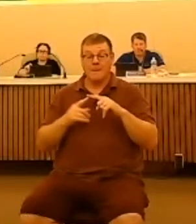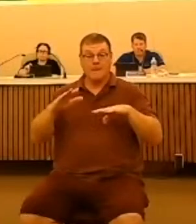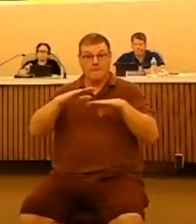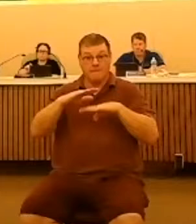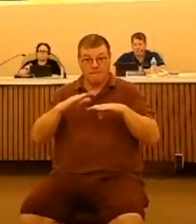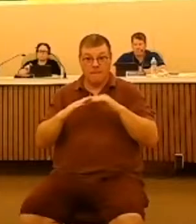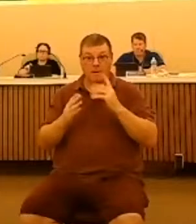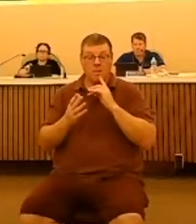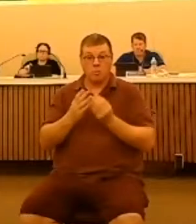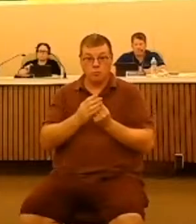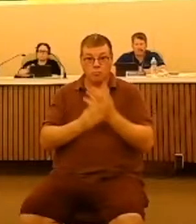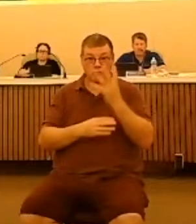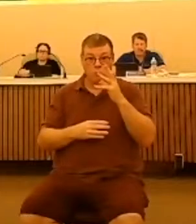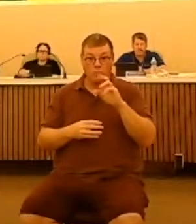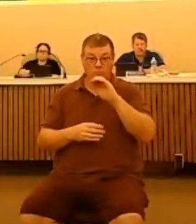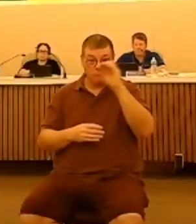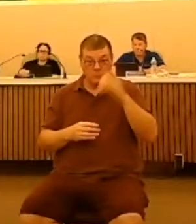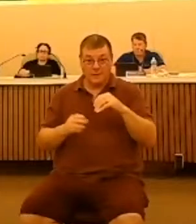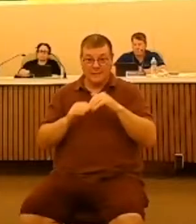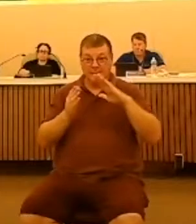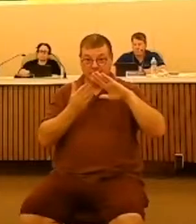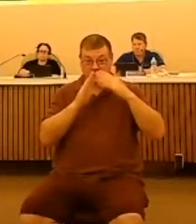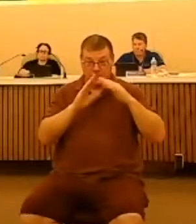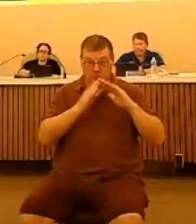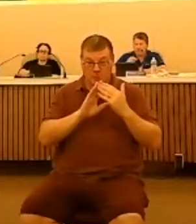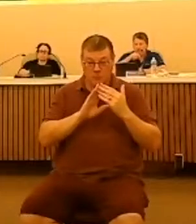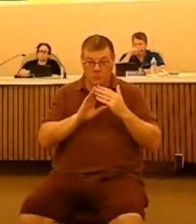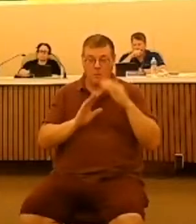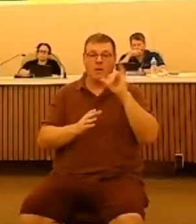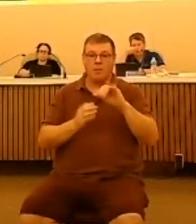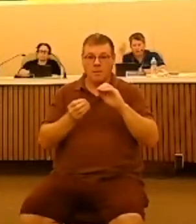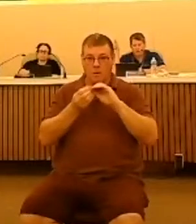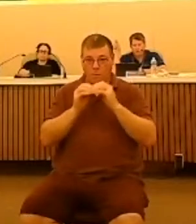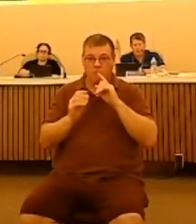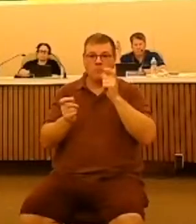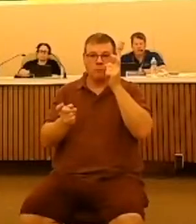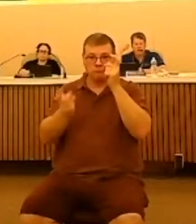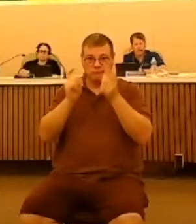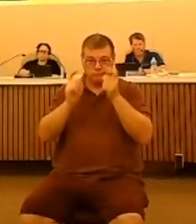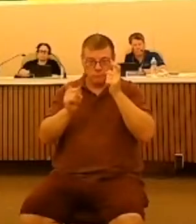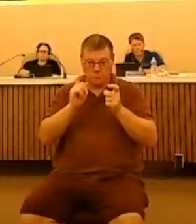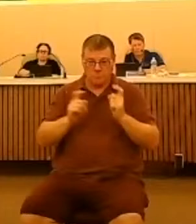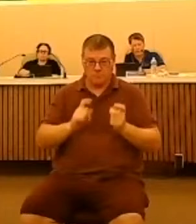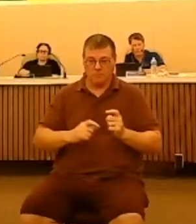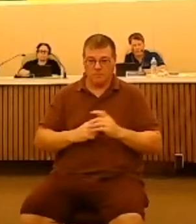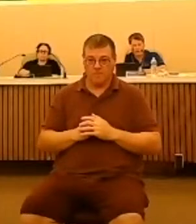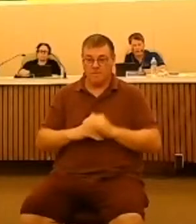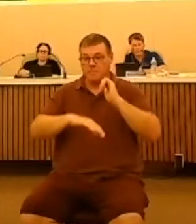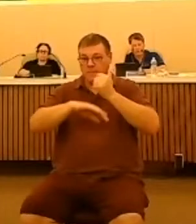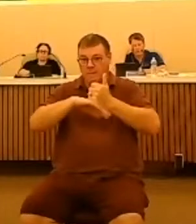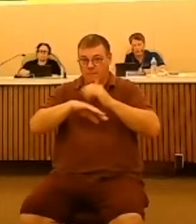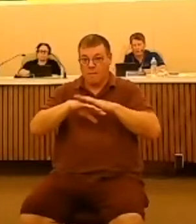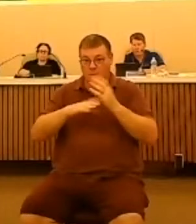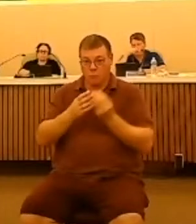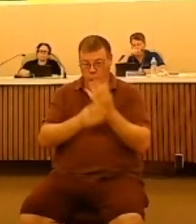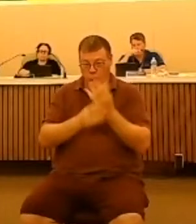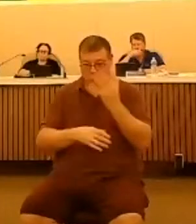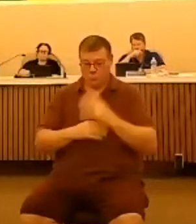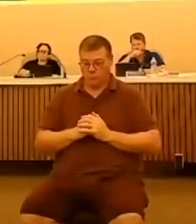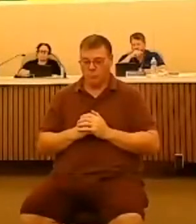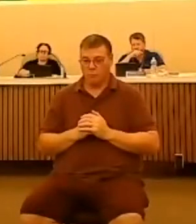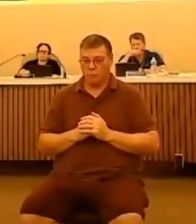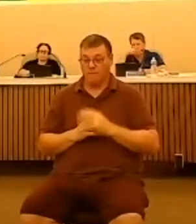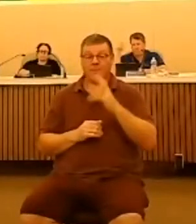particular growth rate, which we've seen in town. So those numbers are adjusted based on that growth. And then you